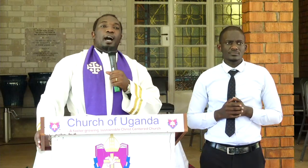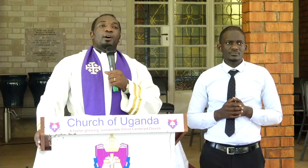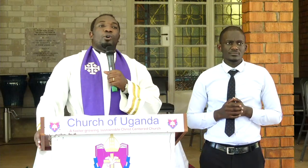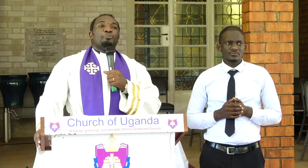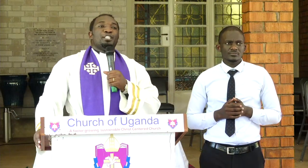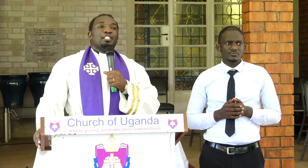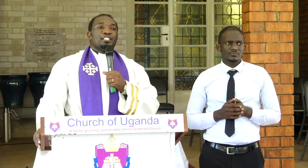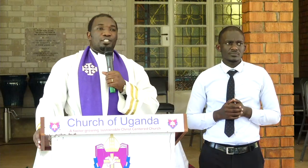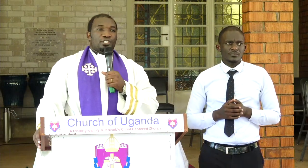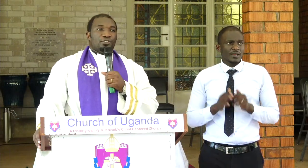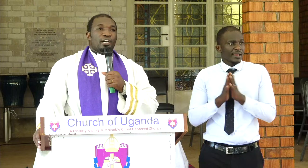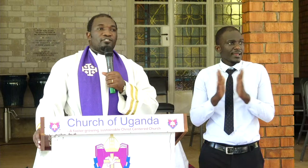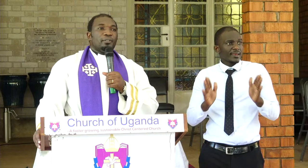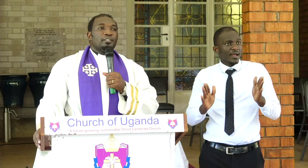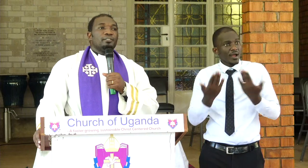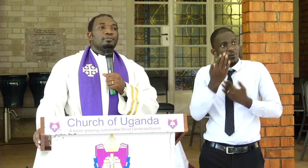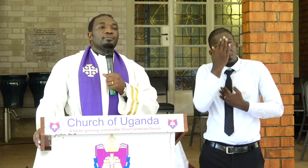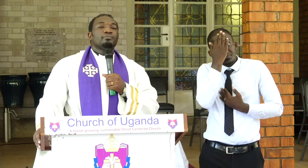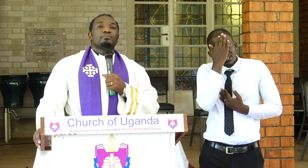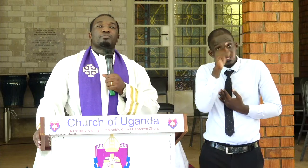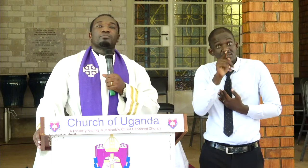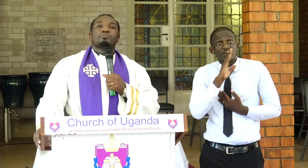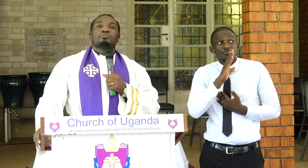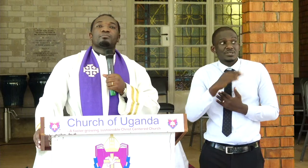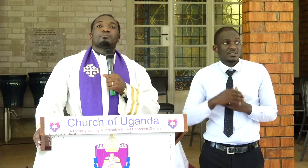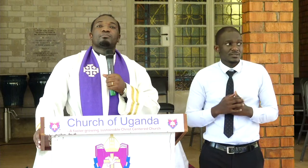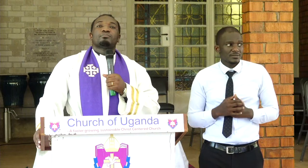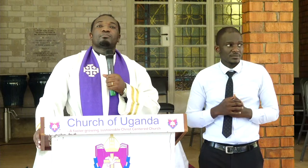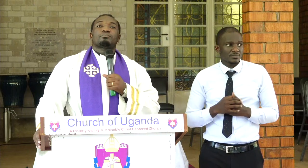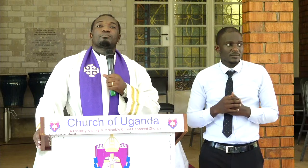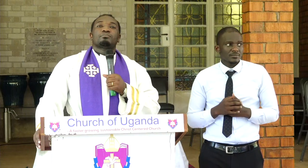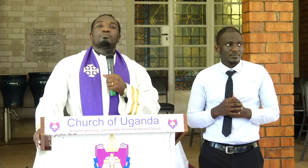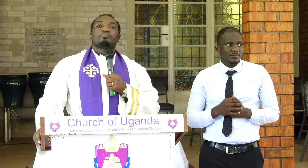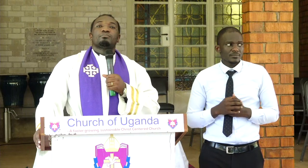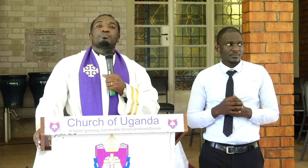and how obedient you have been.